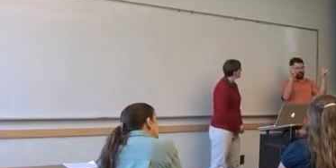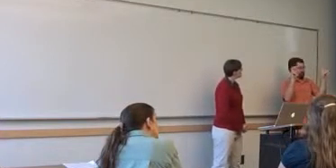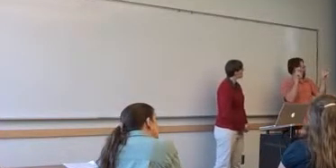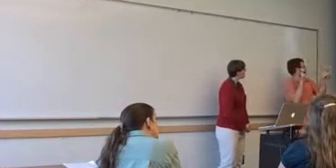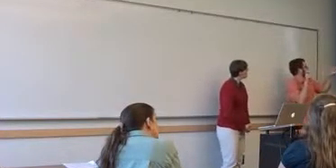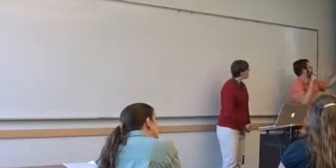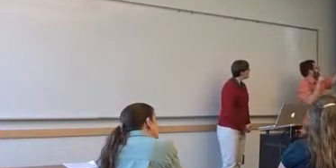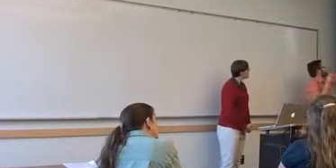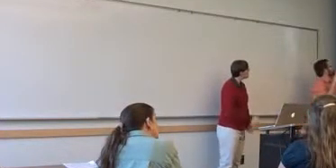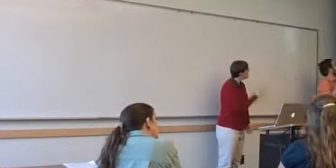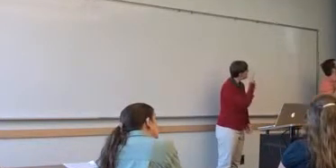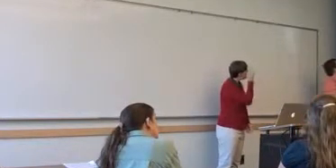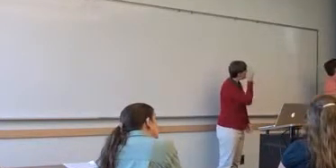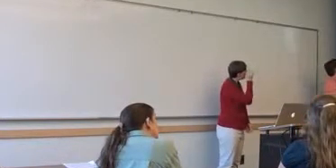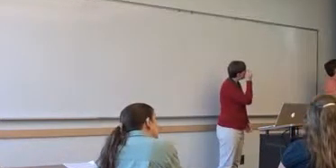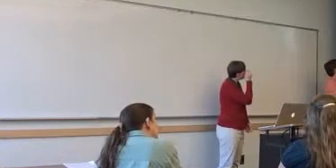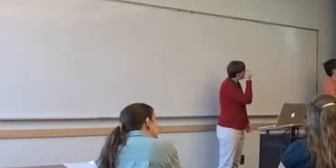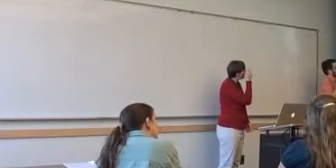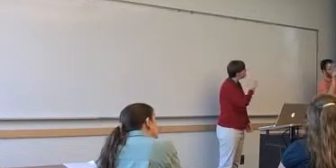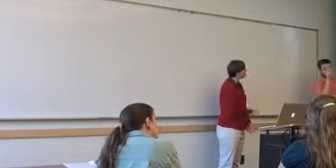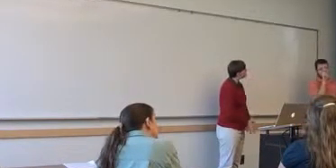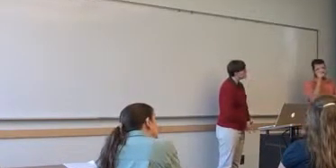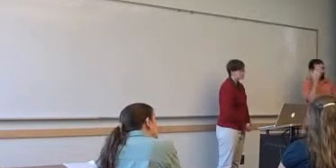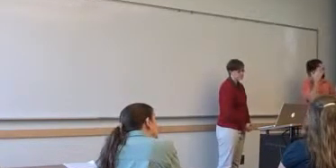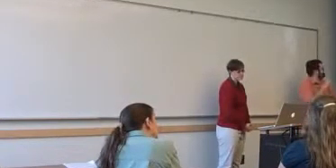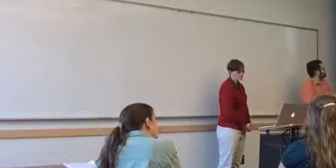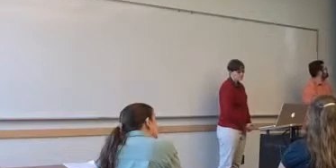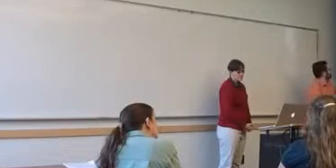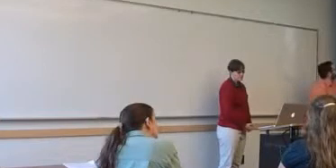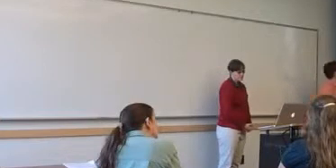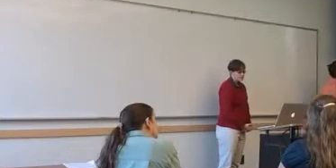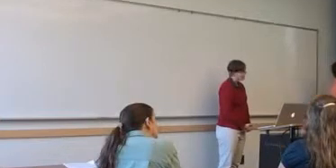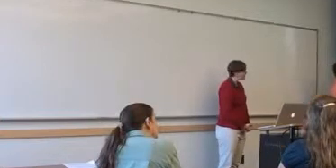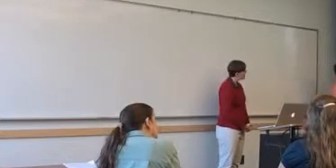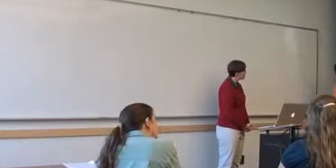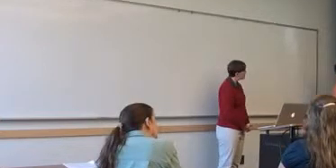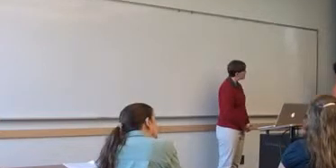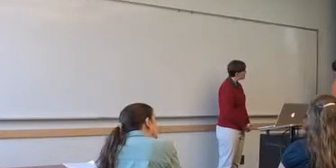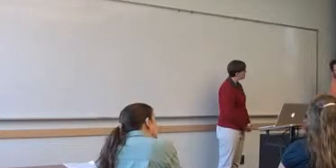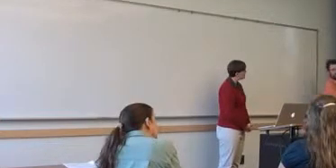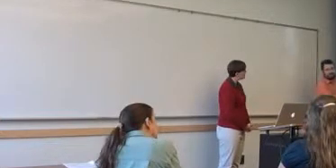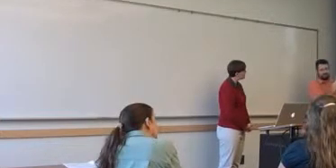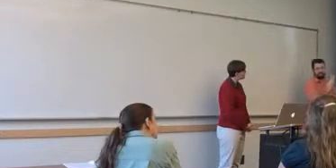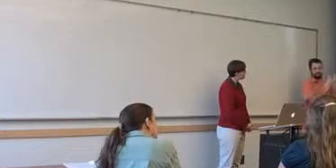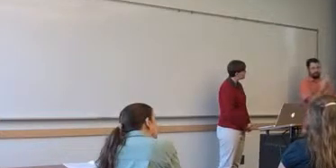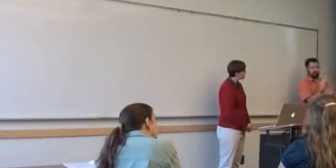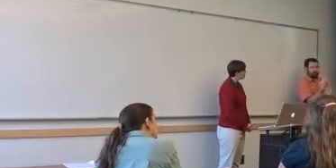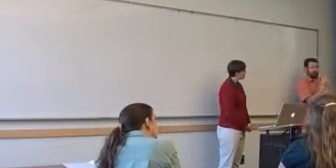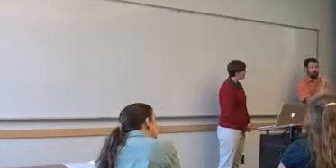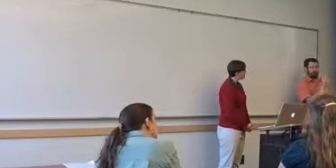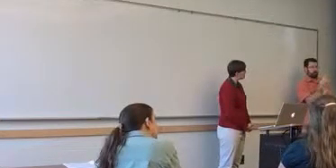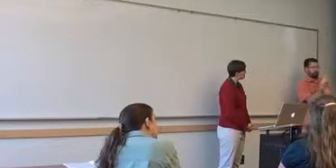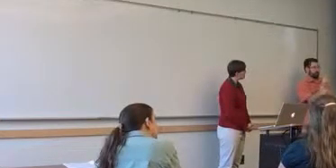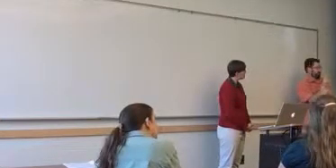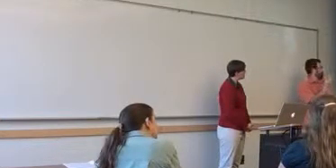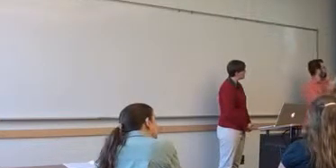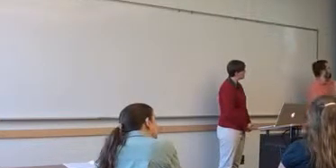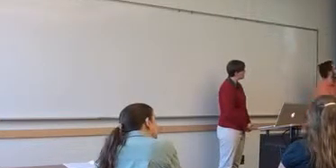quote. You can kind of see how it's shown up above. You know, I'm not sure exactly what that means, but three. So the way, maybe